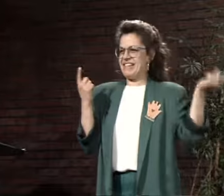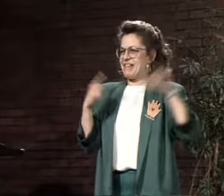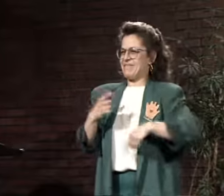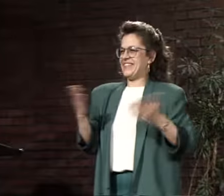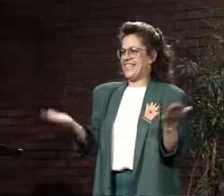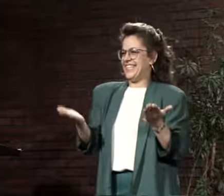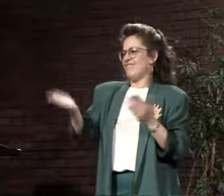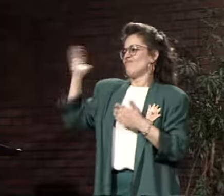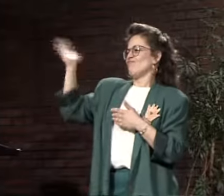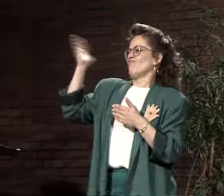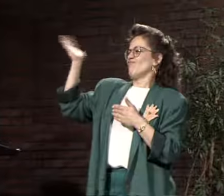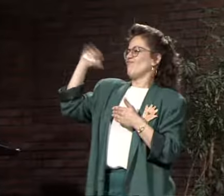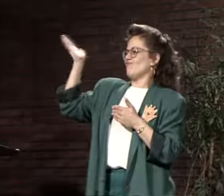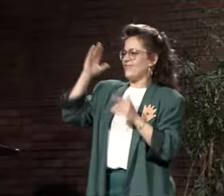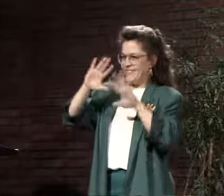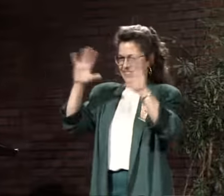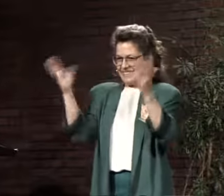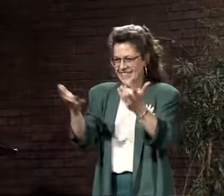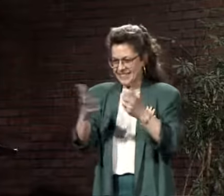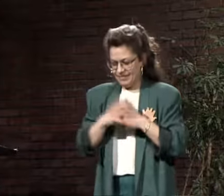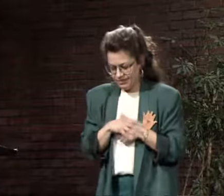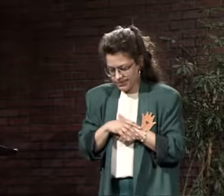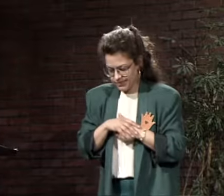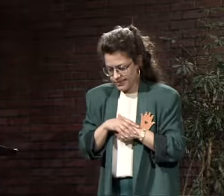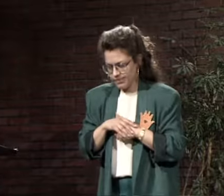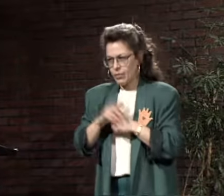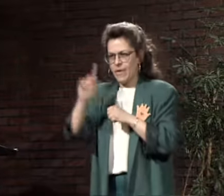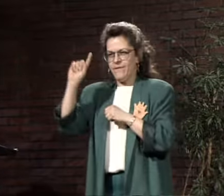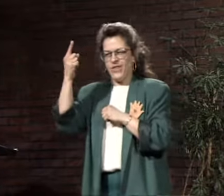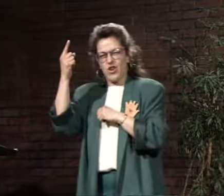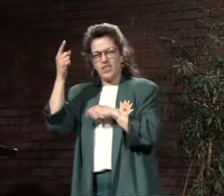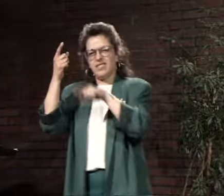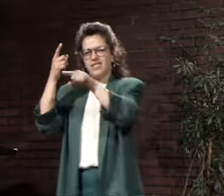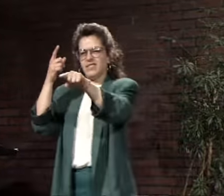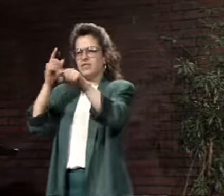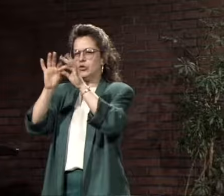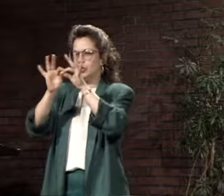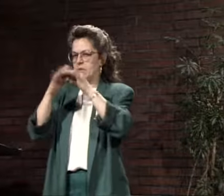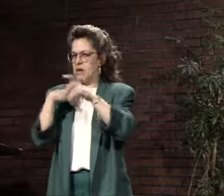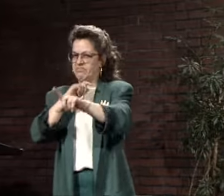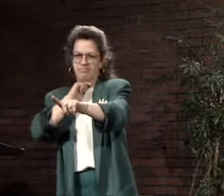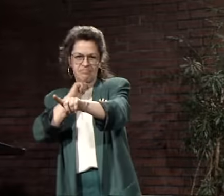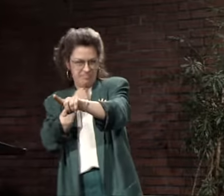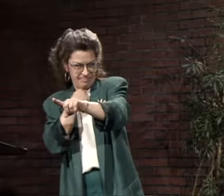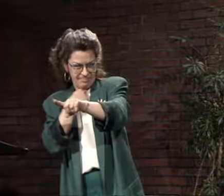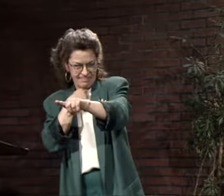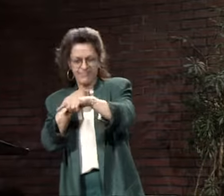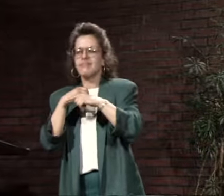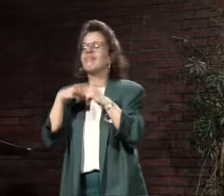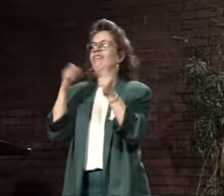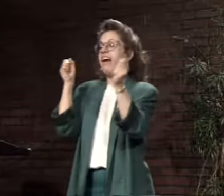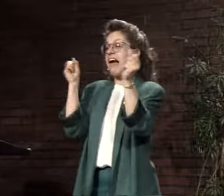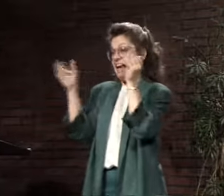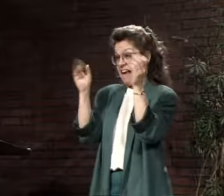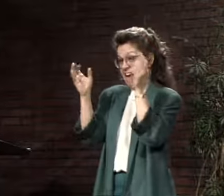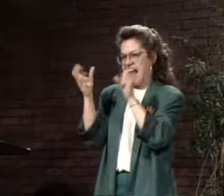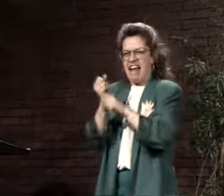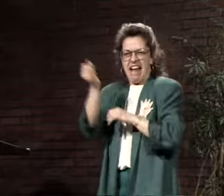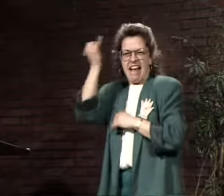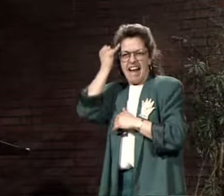Hello. Thank you for coming to my presentation today. First, I want the interpreter voice off.